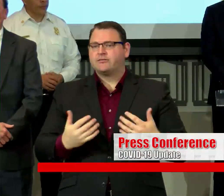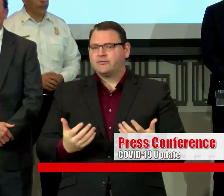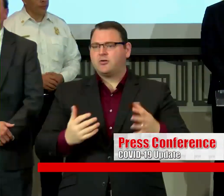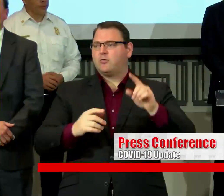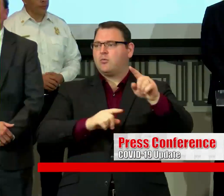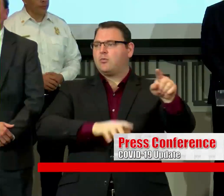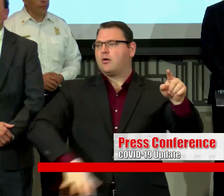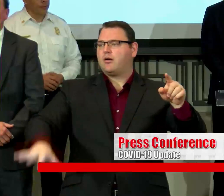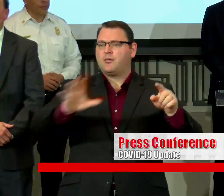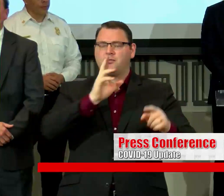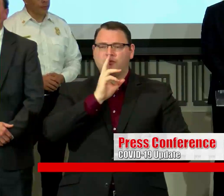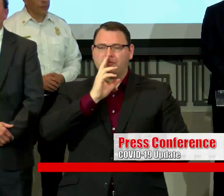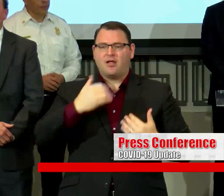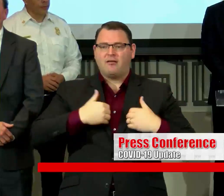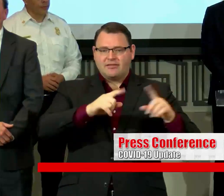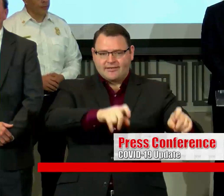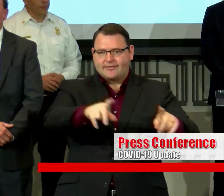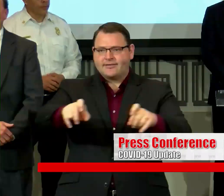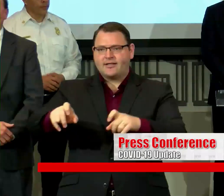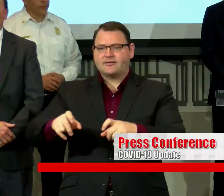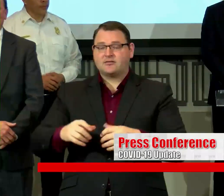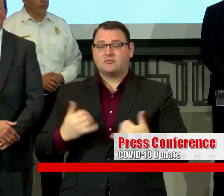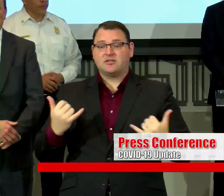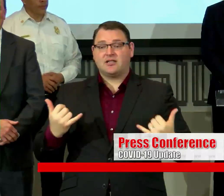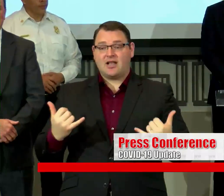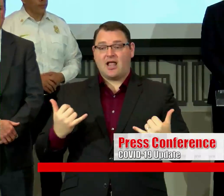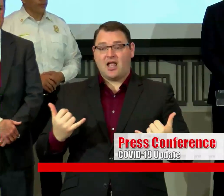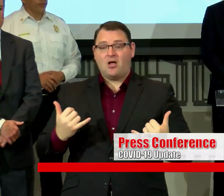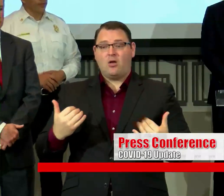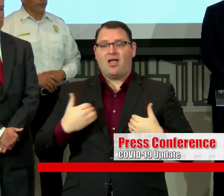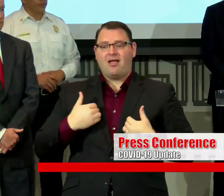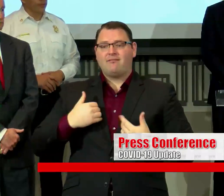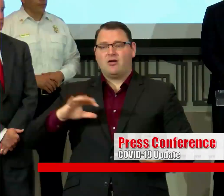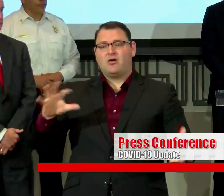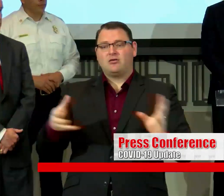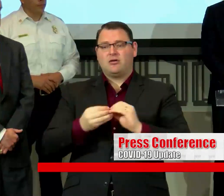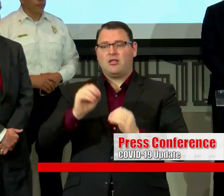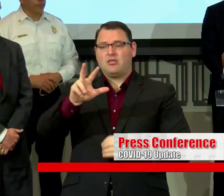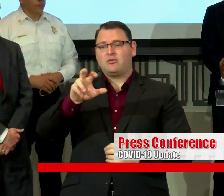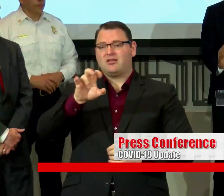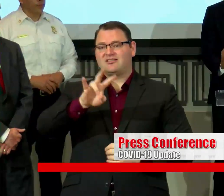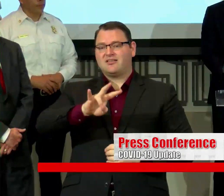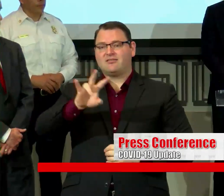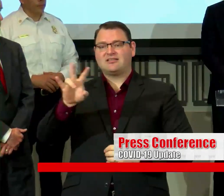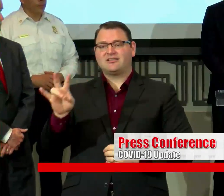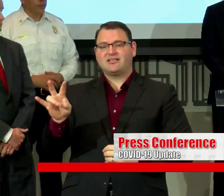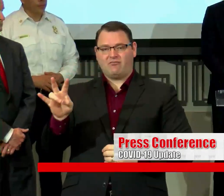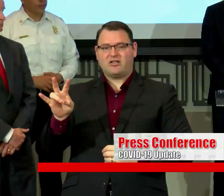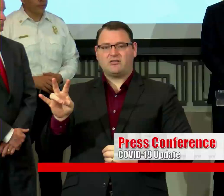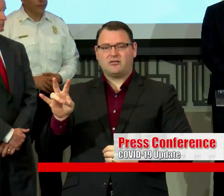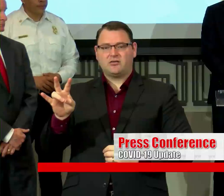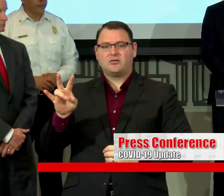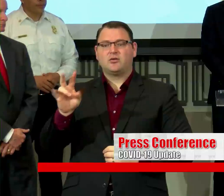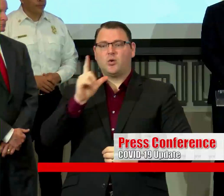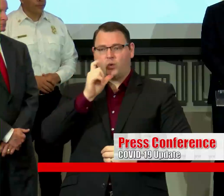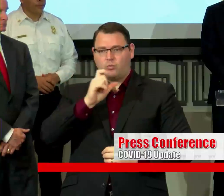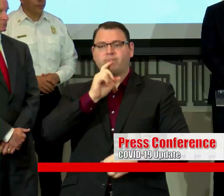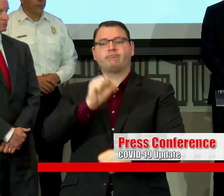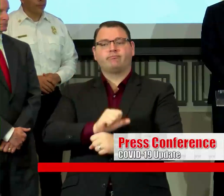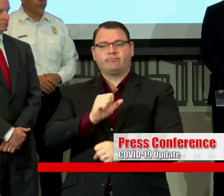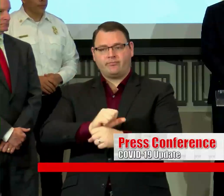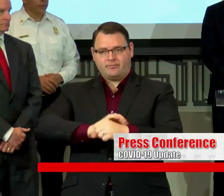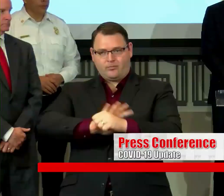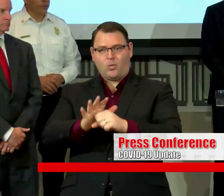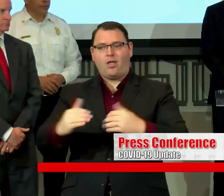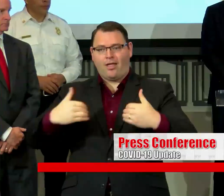say, as of this morning, the number is 377. With more testing being done, the numbers are going to go up. So let me